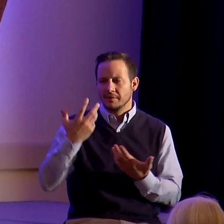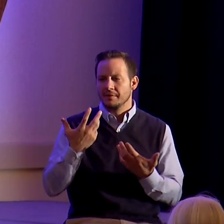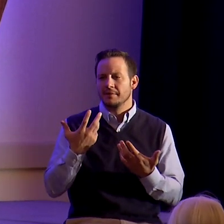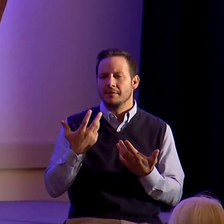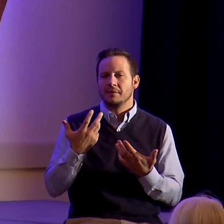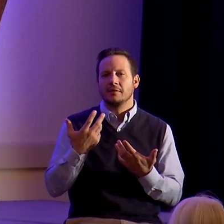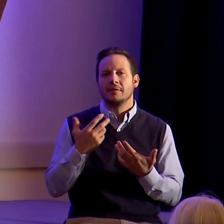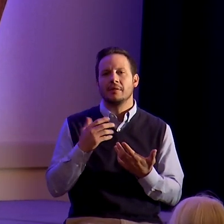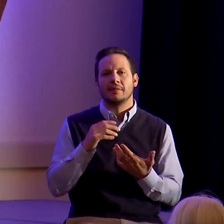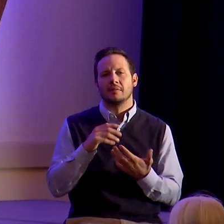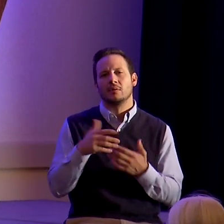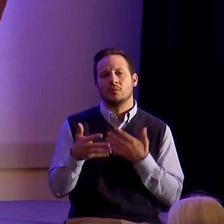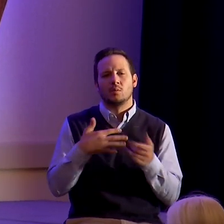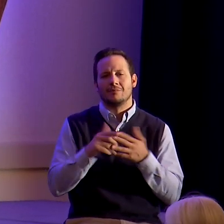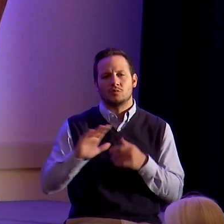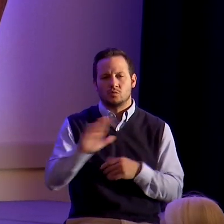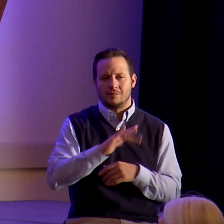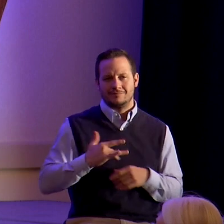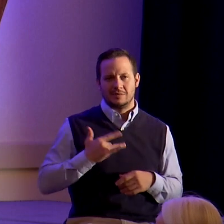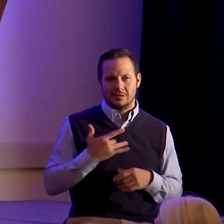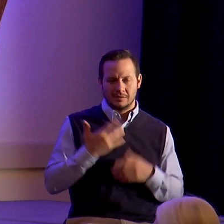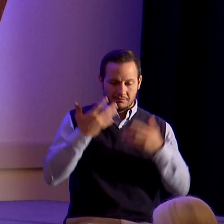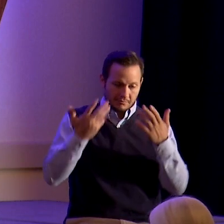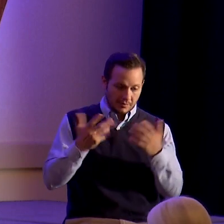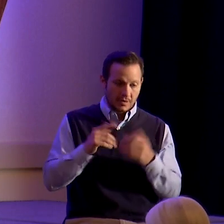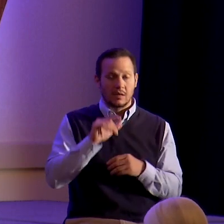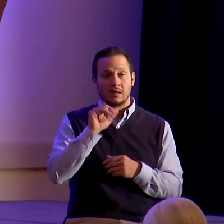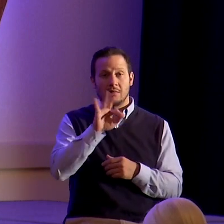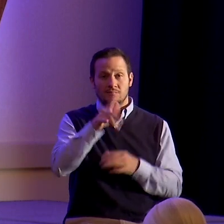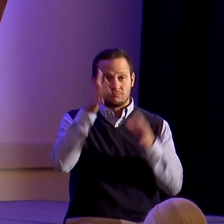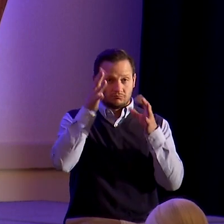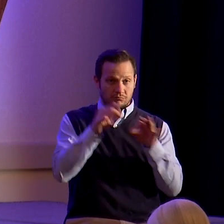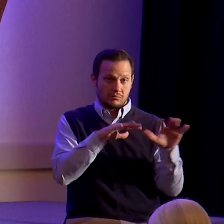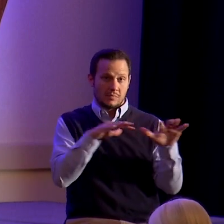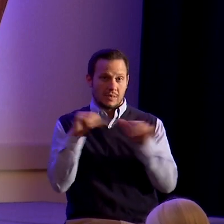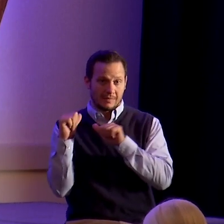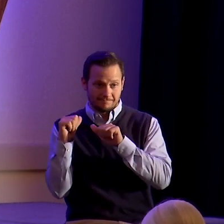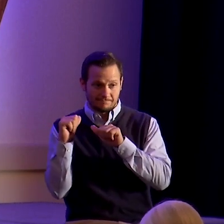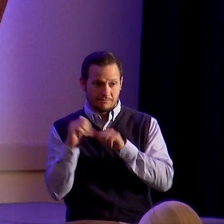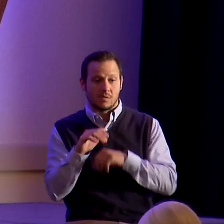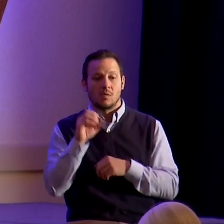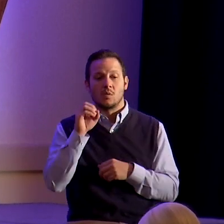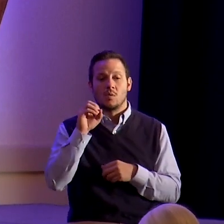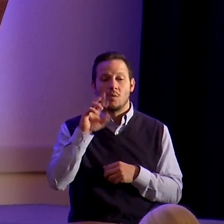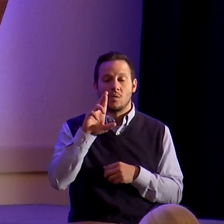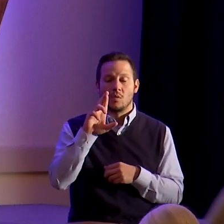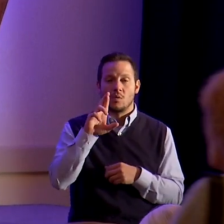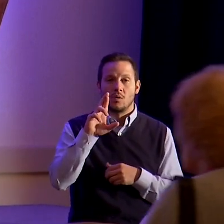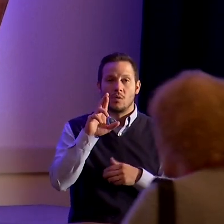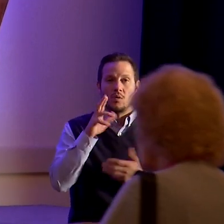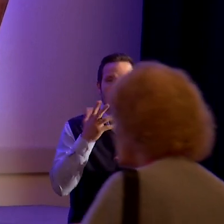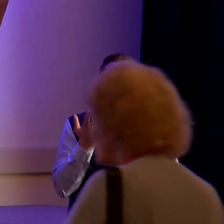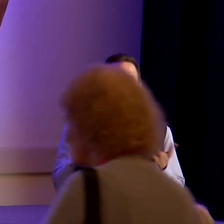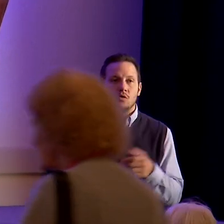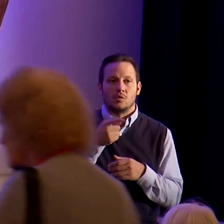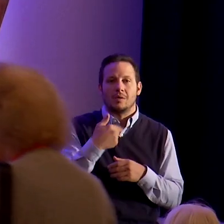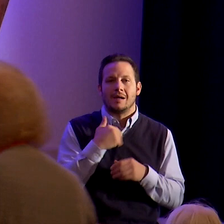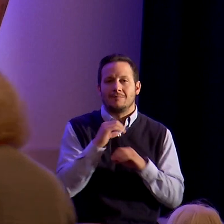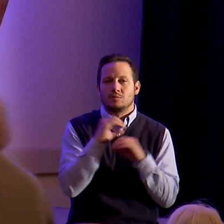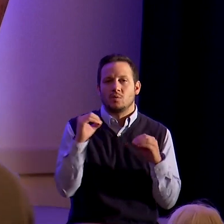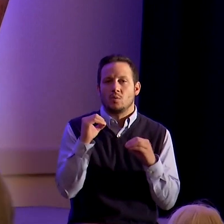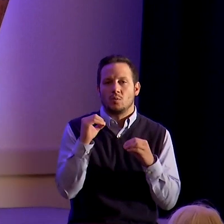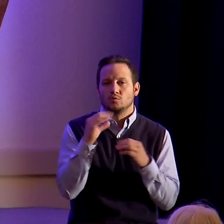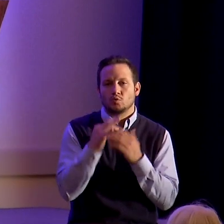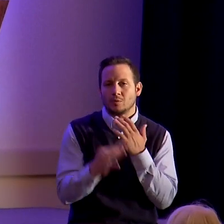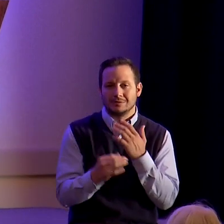it is something that whether one chooses to leave it or whether you just don't have a choice anymore,